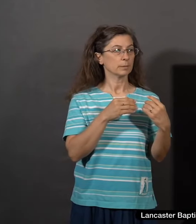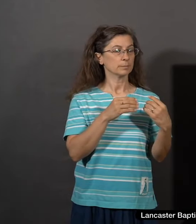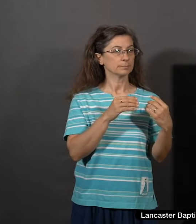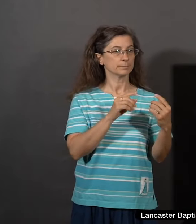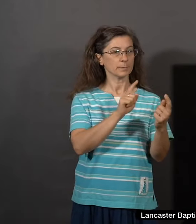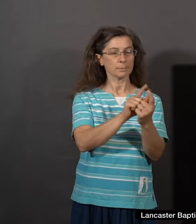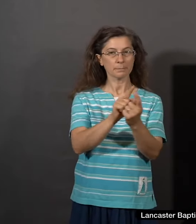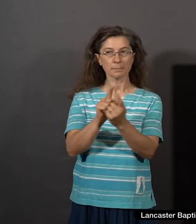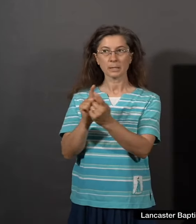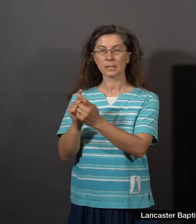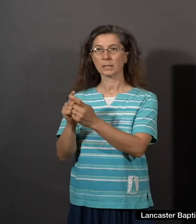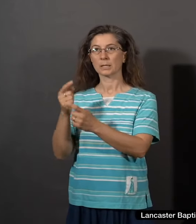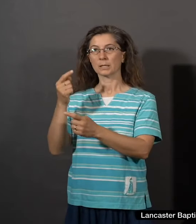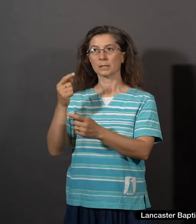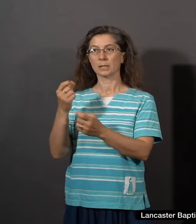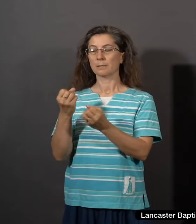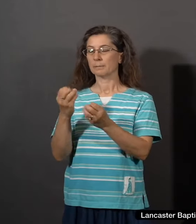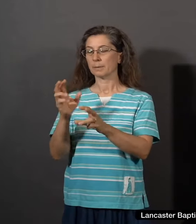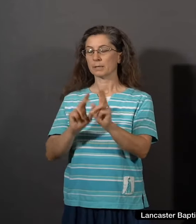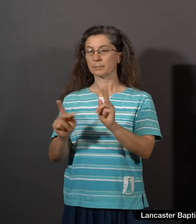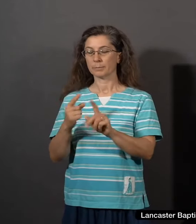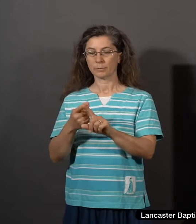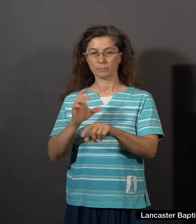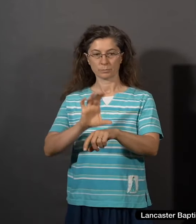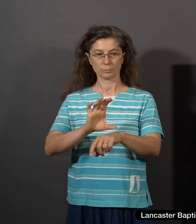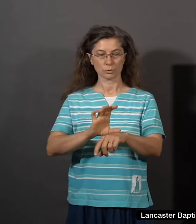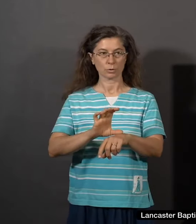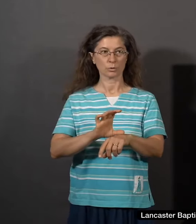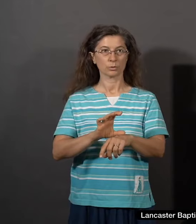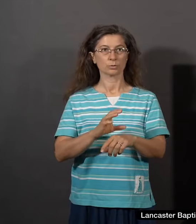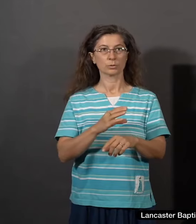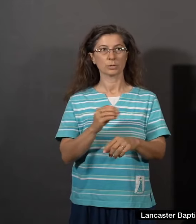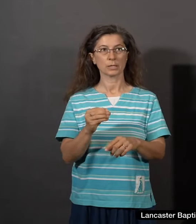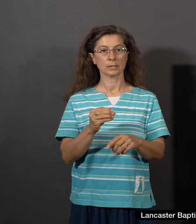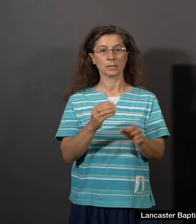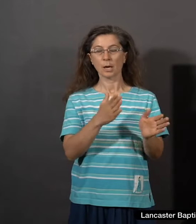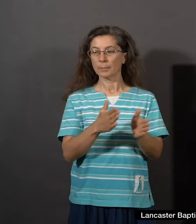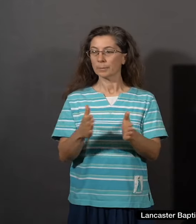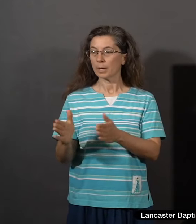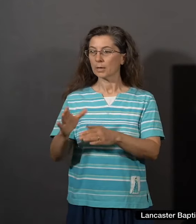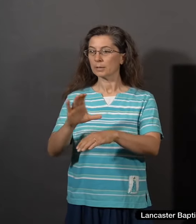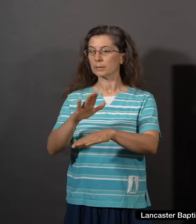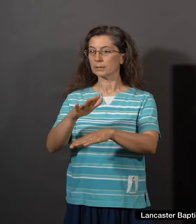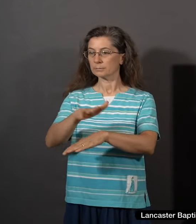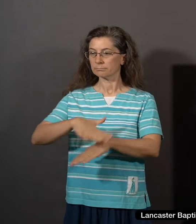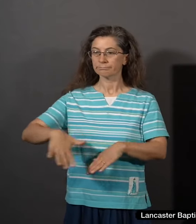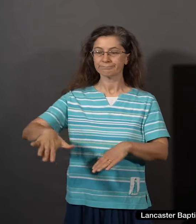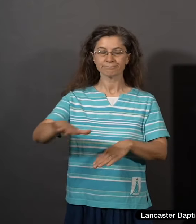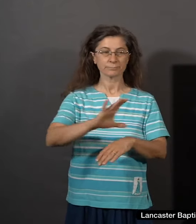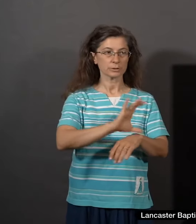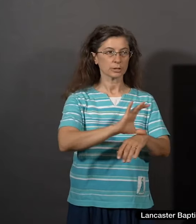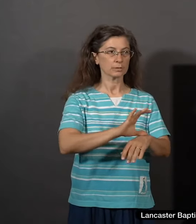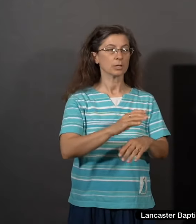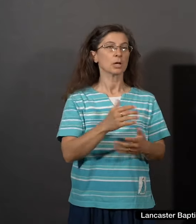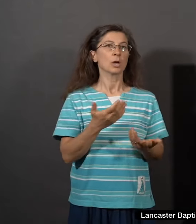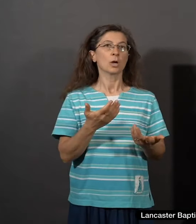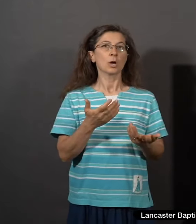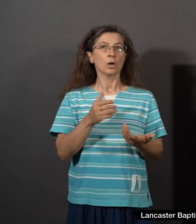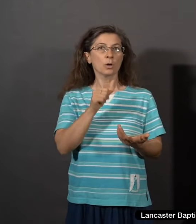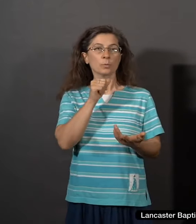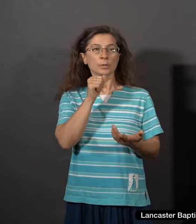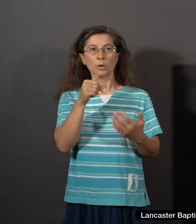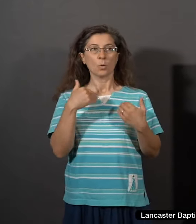we have a lot of campus prep to get ready uh and so please pray for that uh we have not set uh graduation dates for the school